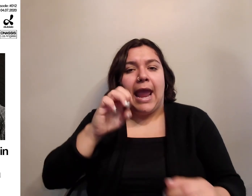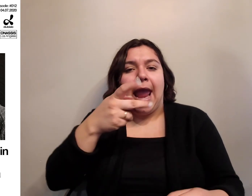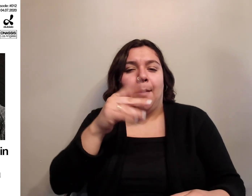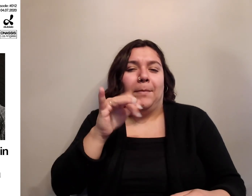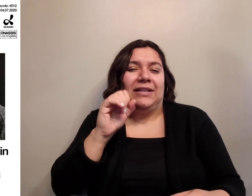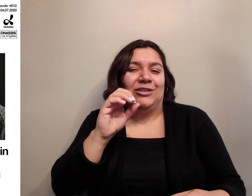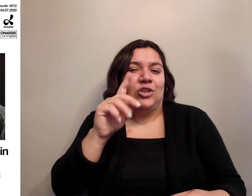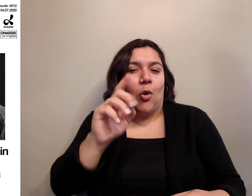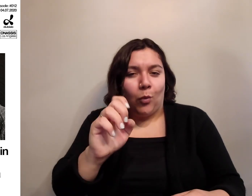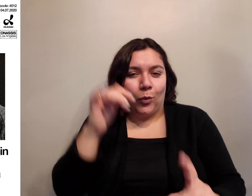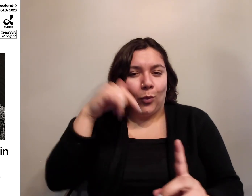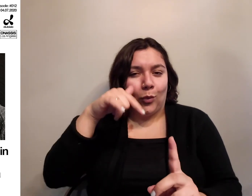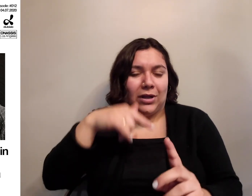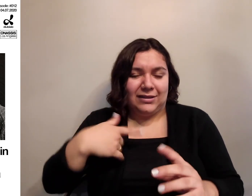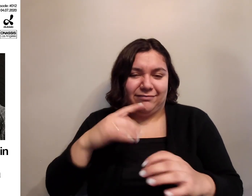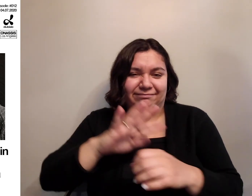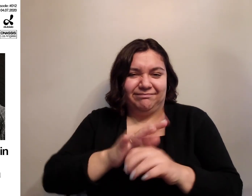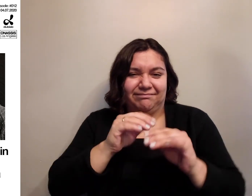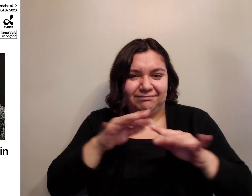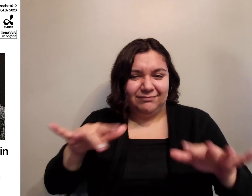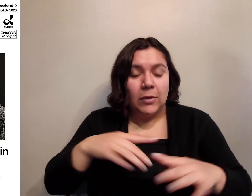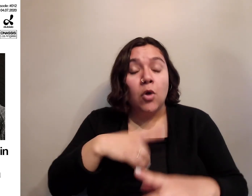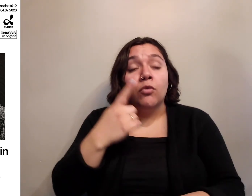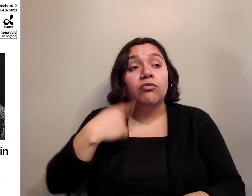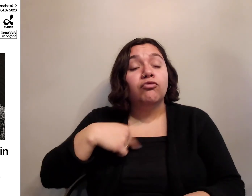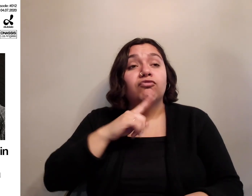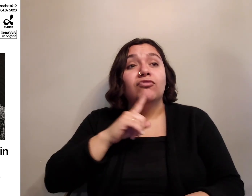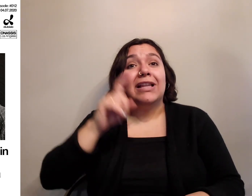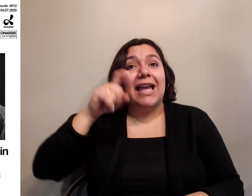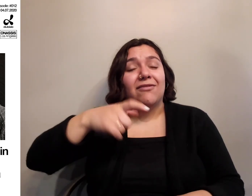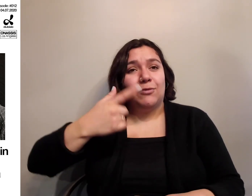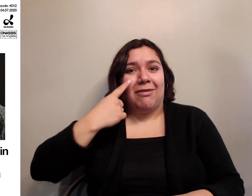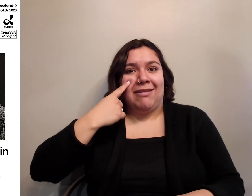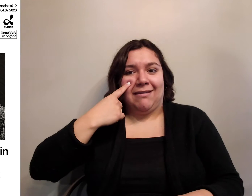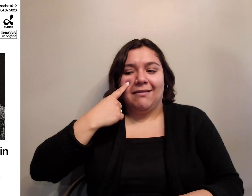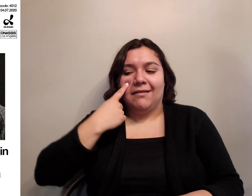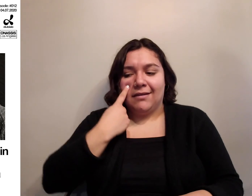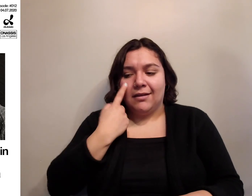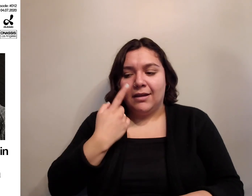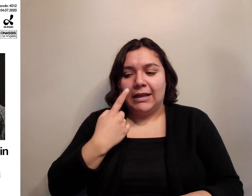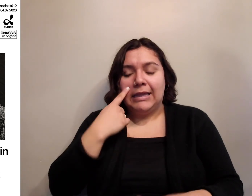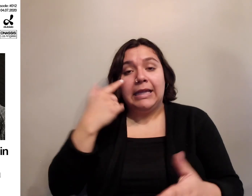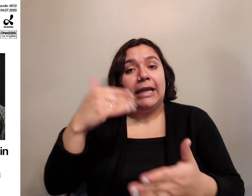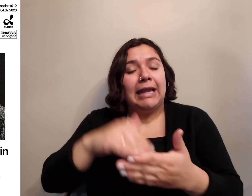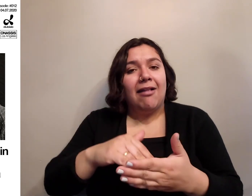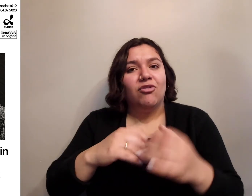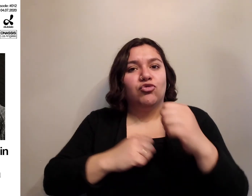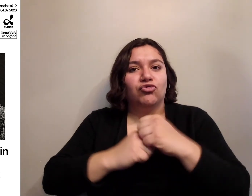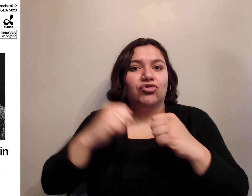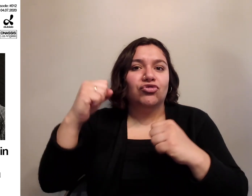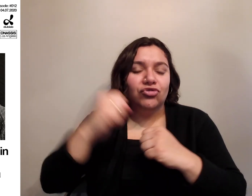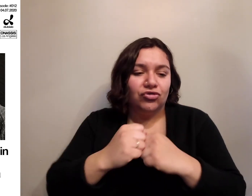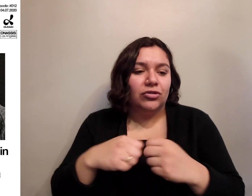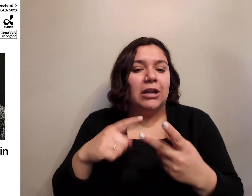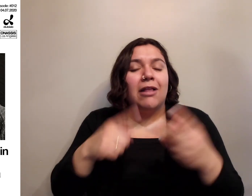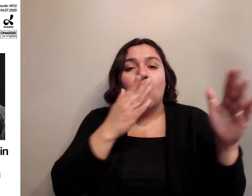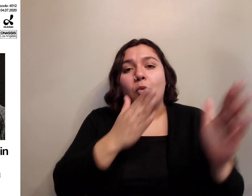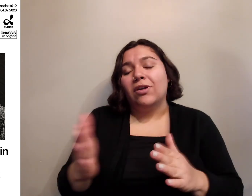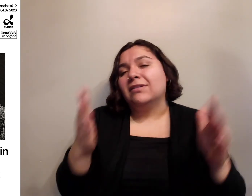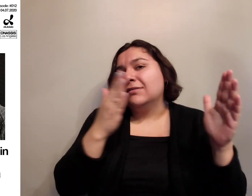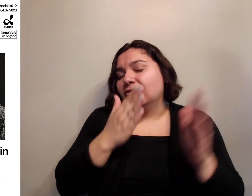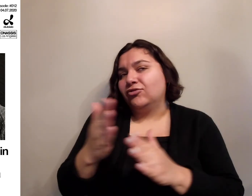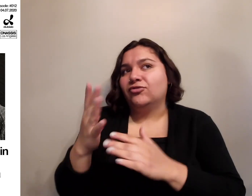episode, we really have to rethink the structure, the